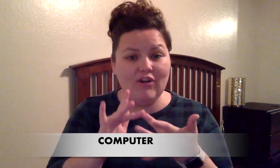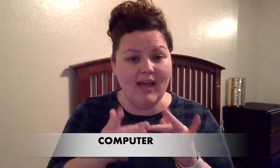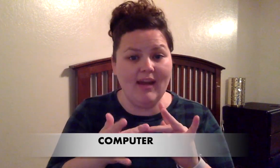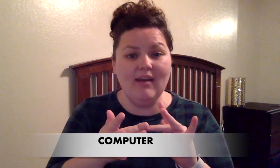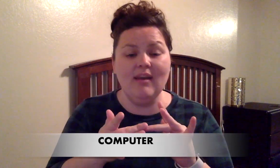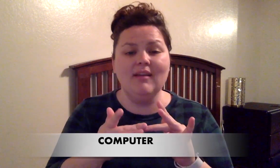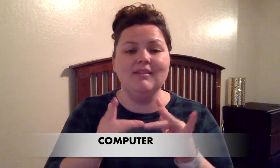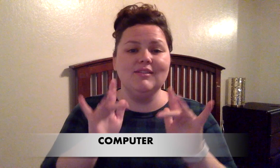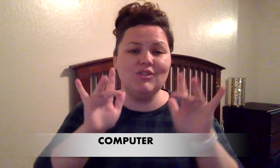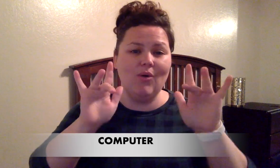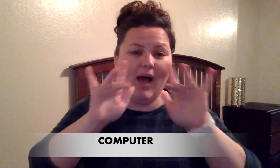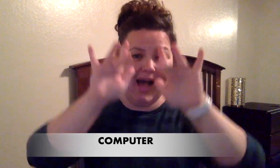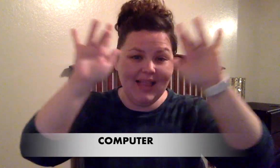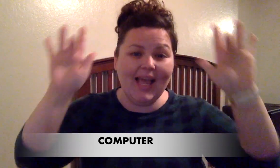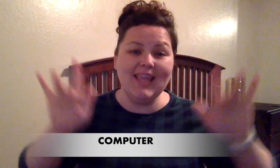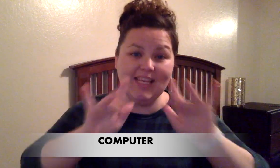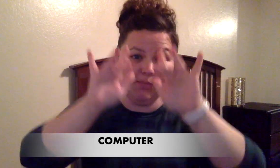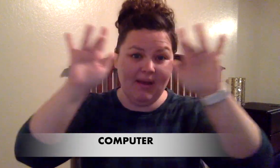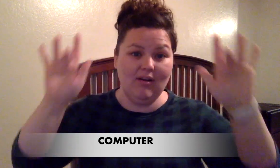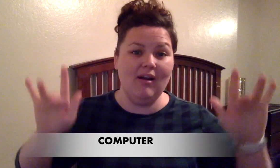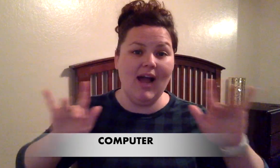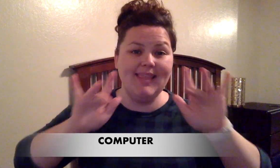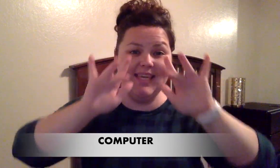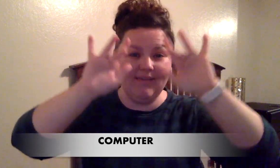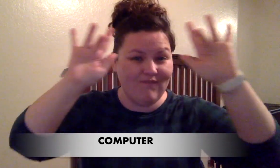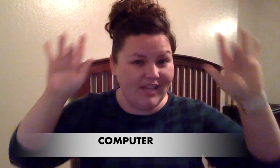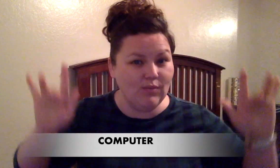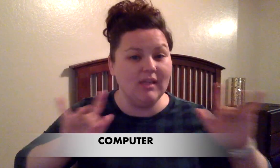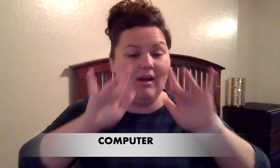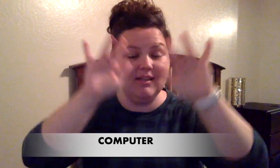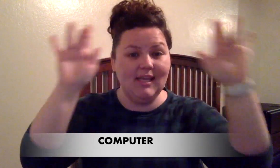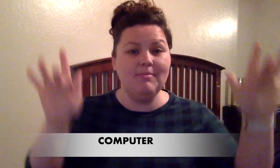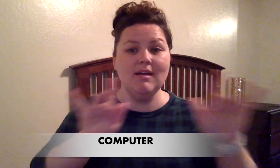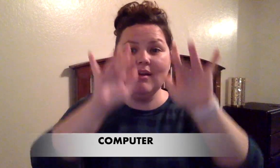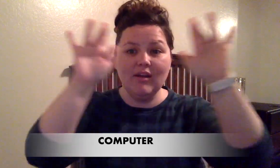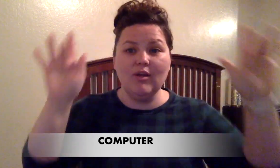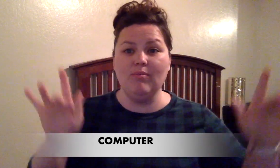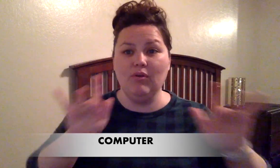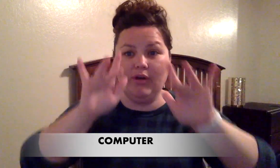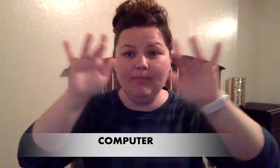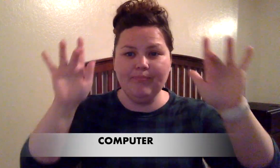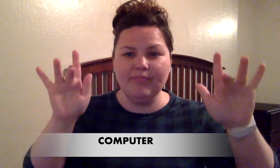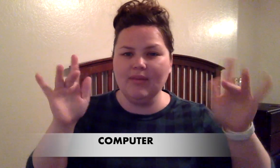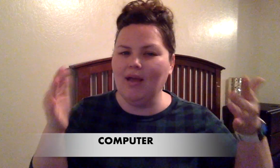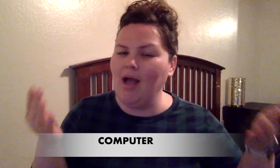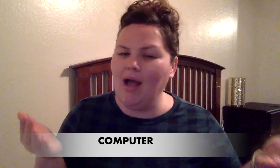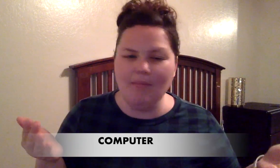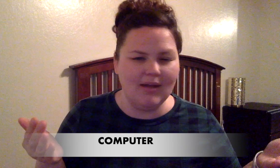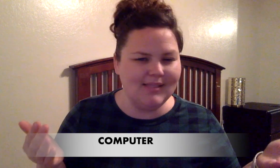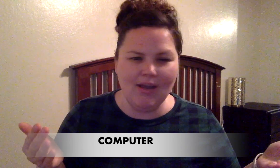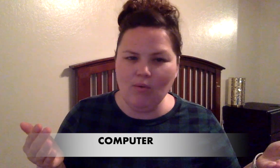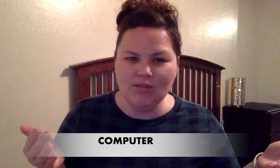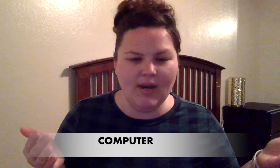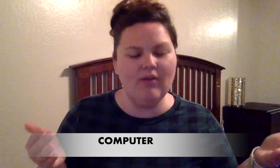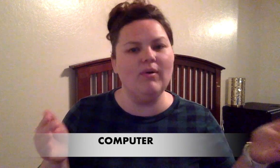internet. So I like this better. I think it fits with the concept. Computer. I'm not saying one's right or one's